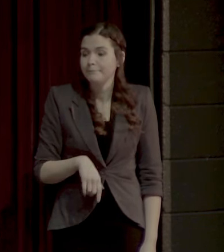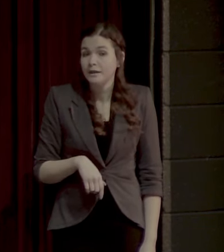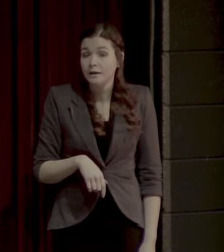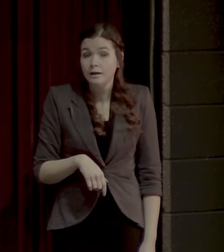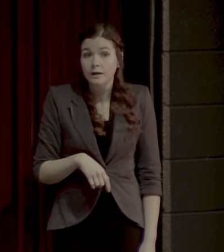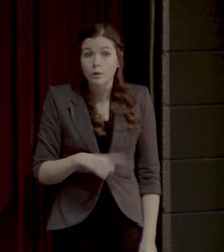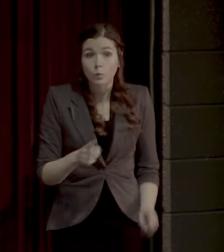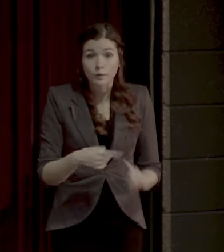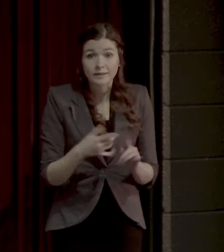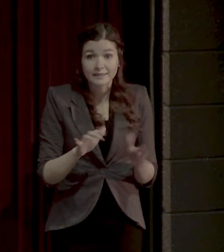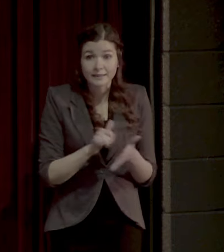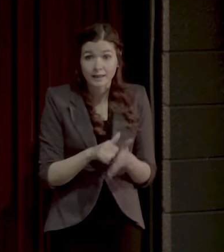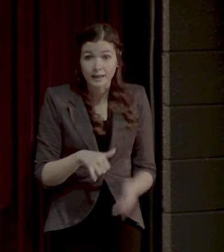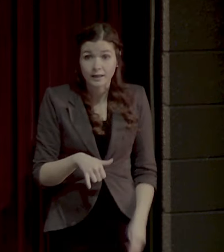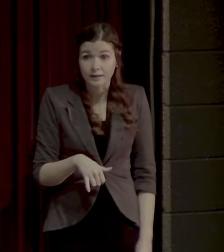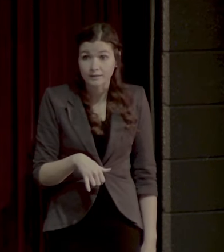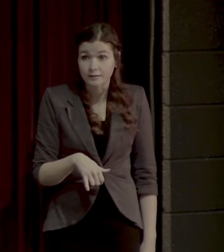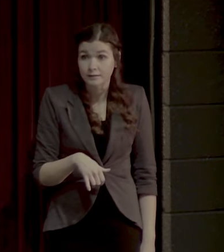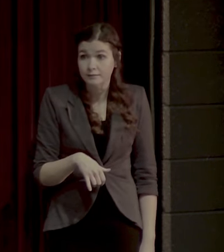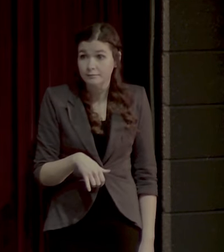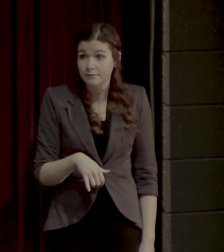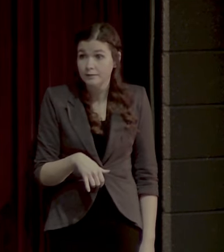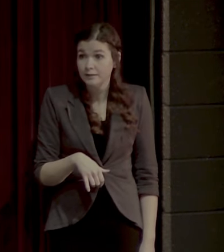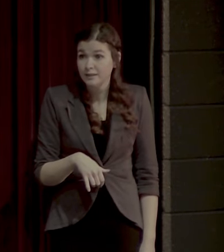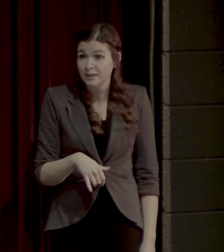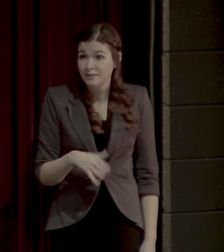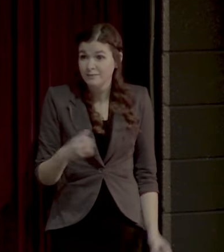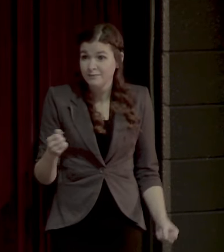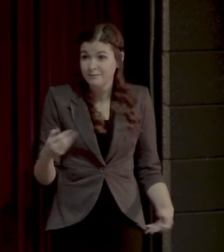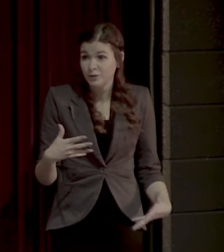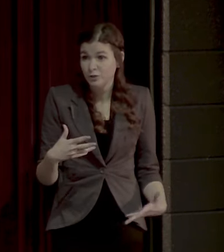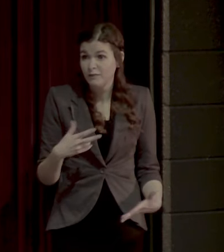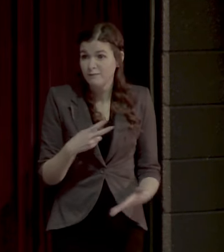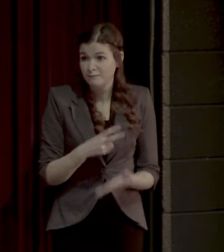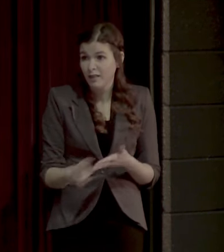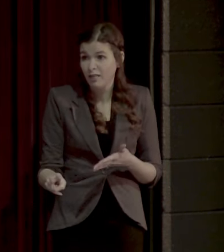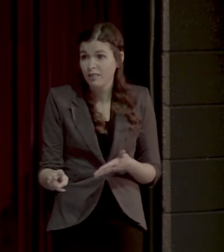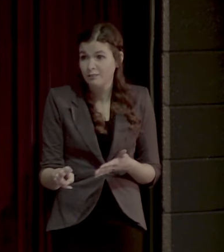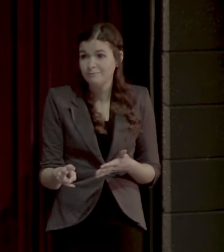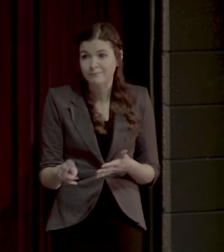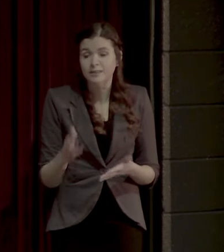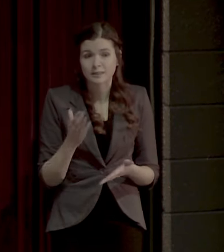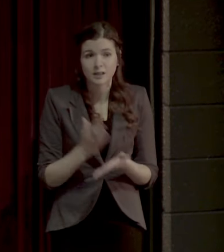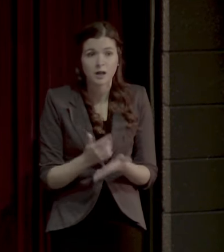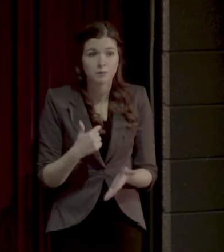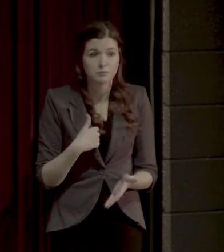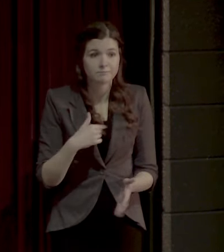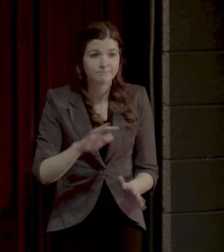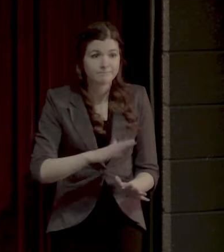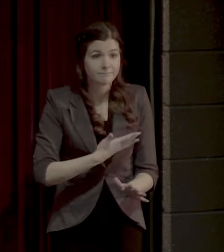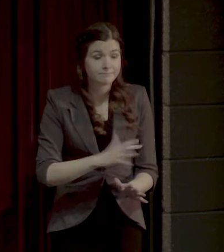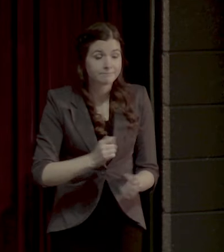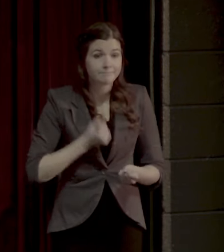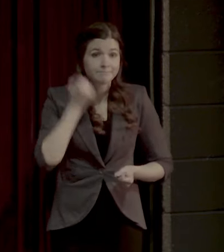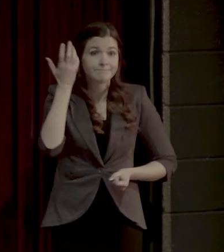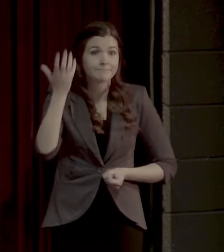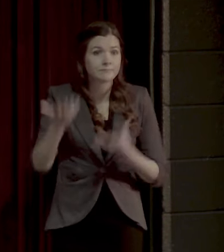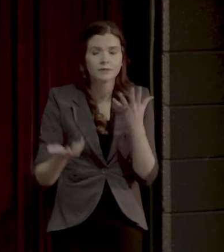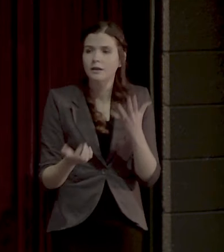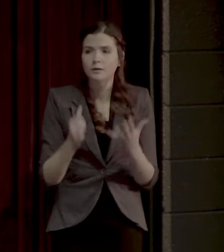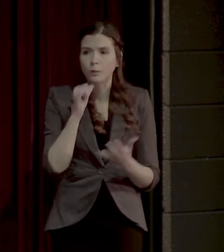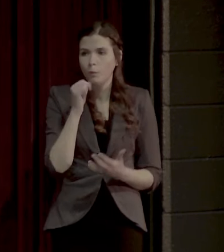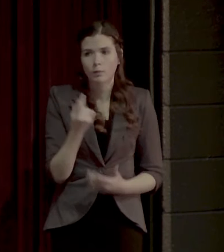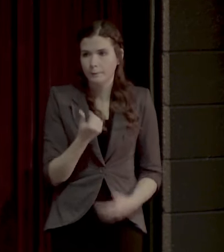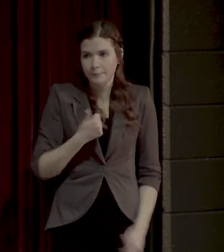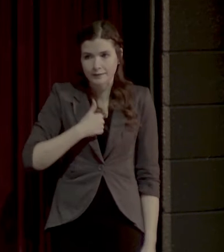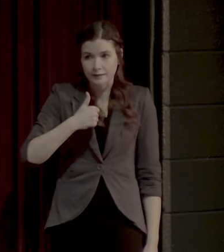And as I did that, it was the fear of failure that kept me from singing my song. But I didn't just let myself